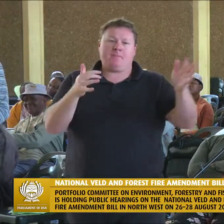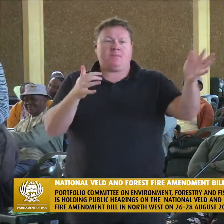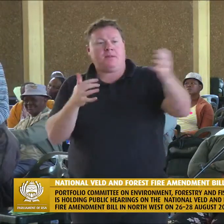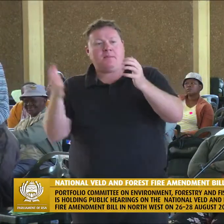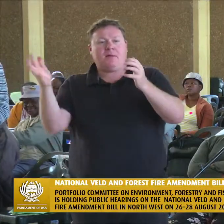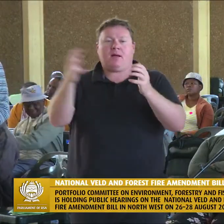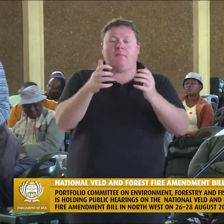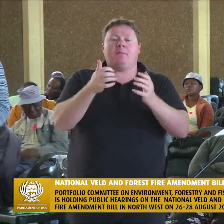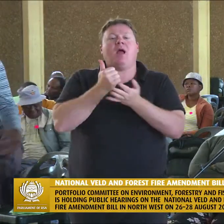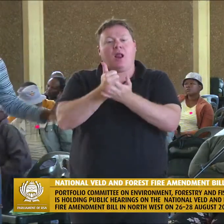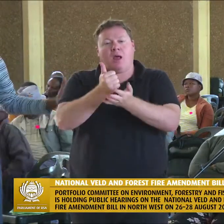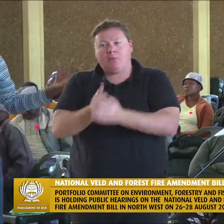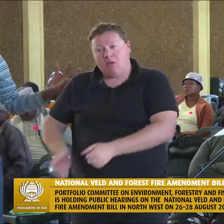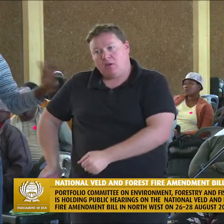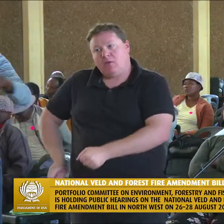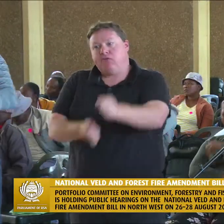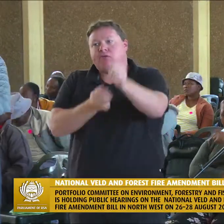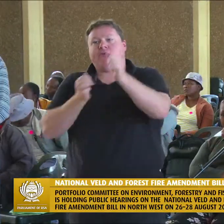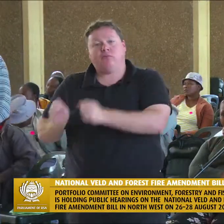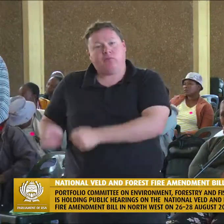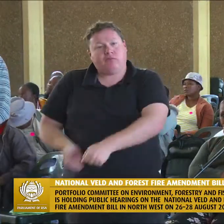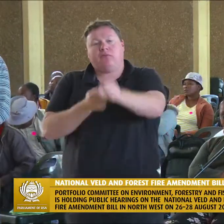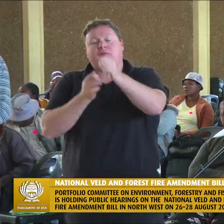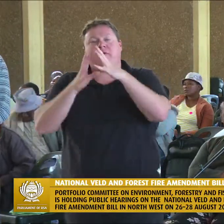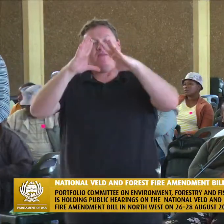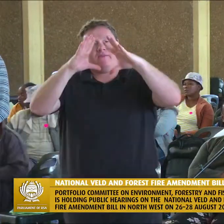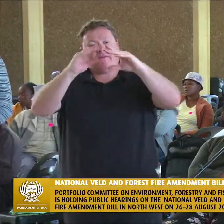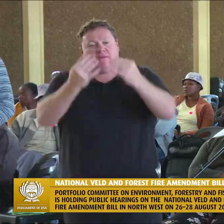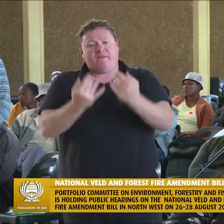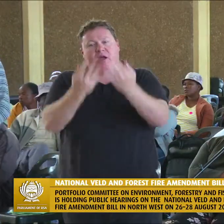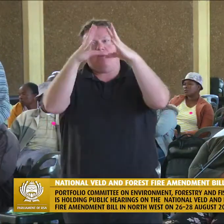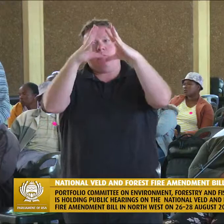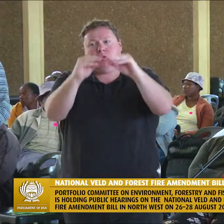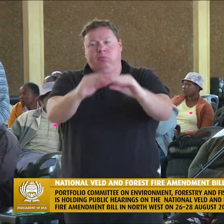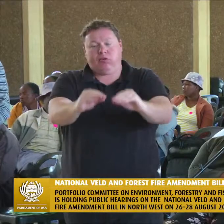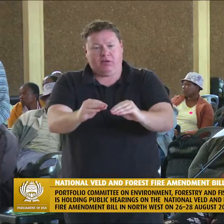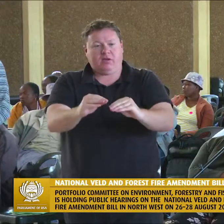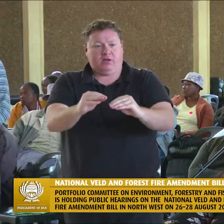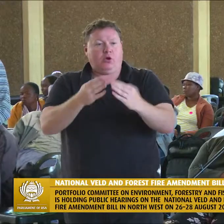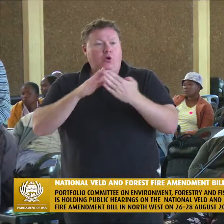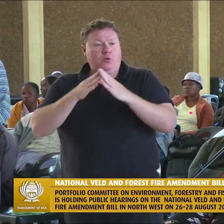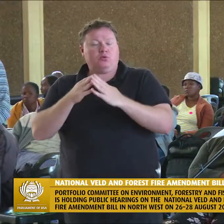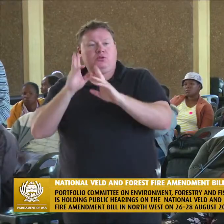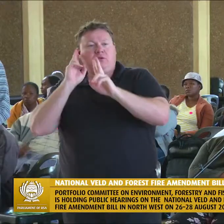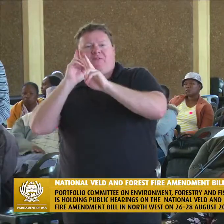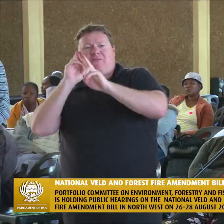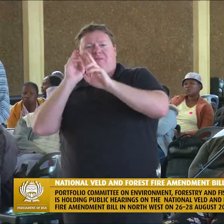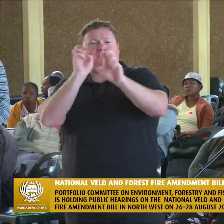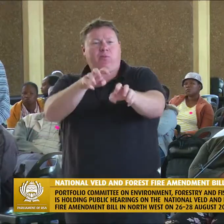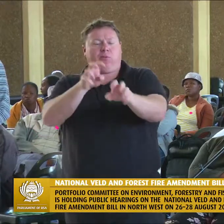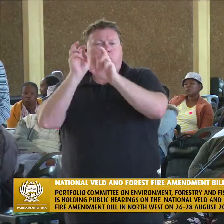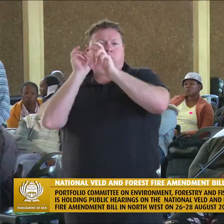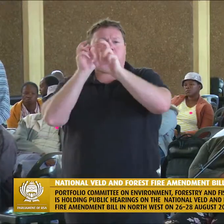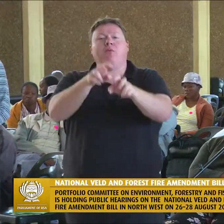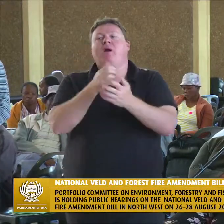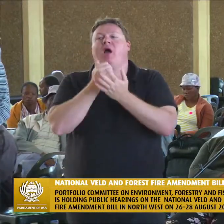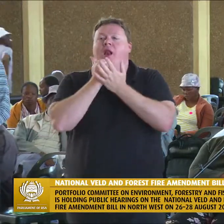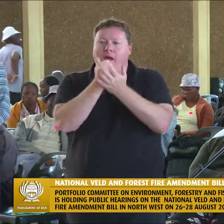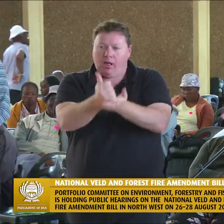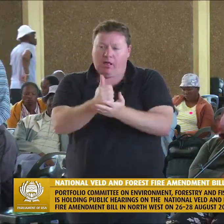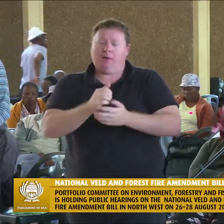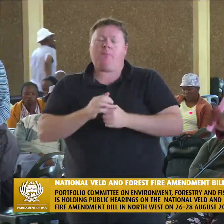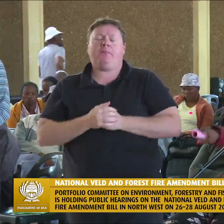extinguishing of the fire and all members of the community will will rush to to the scene